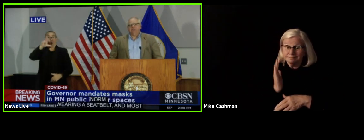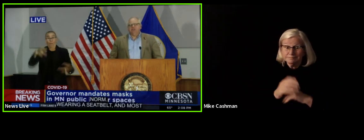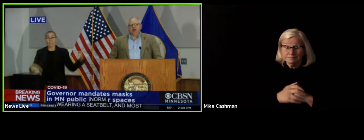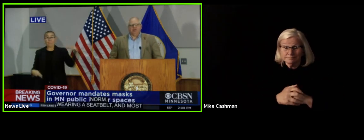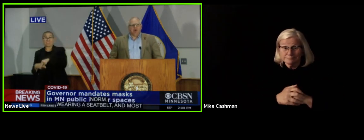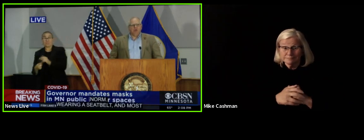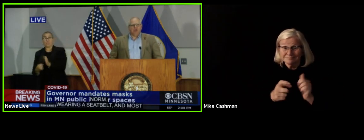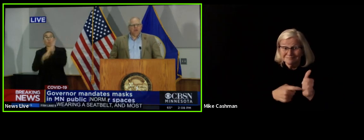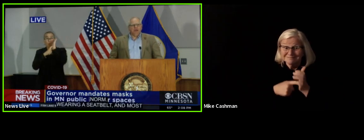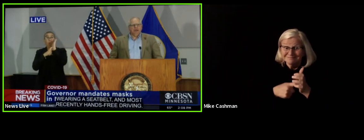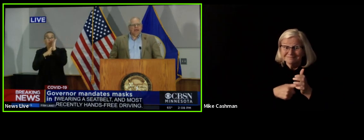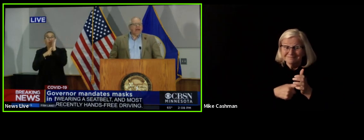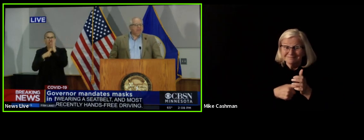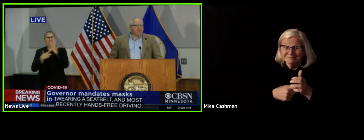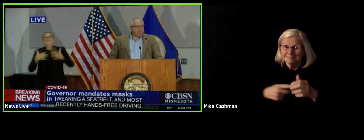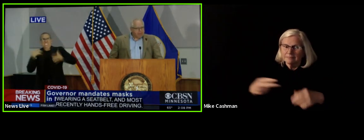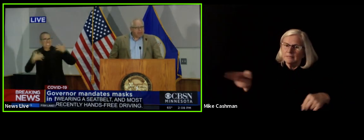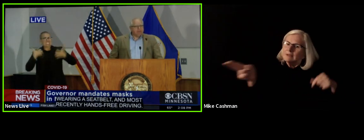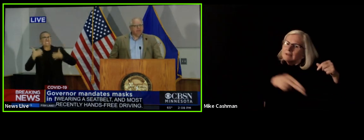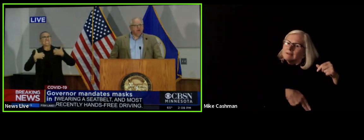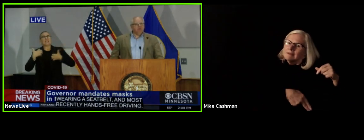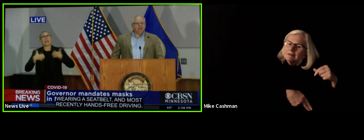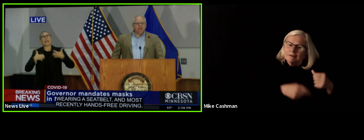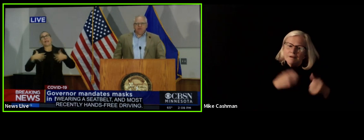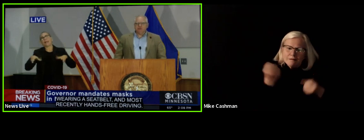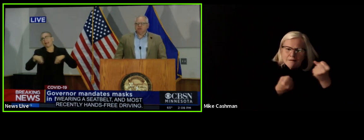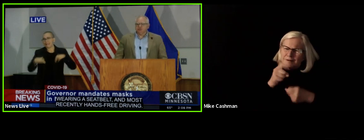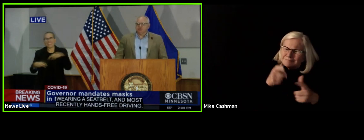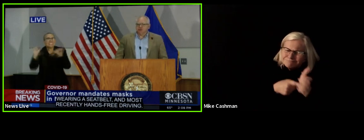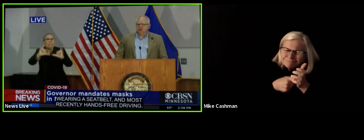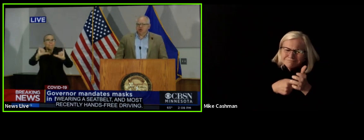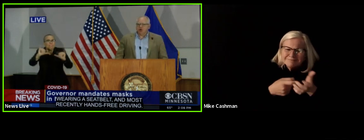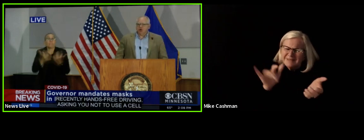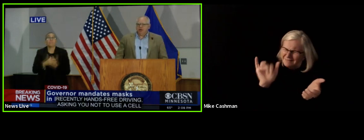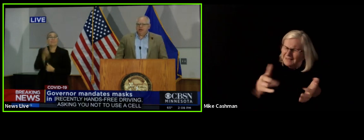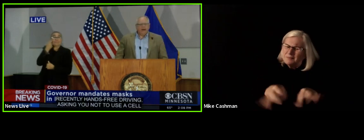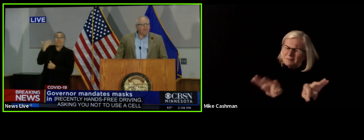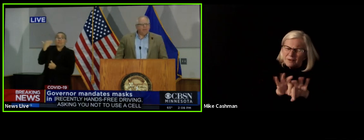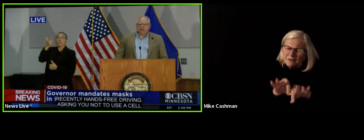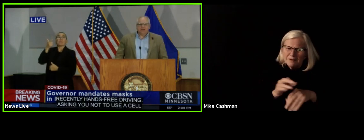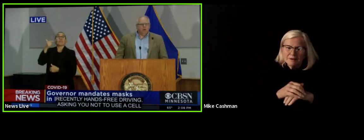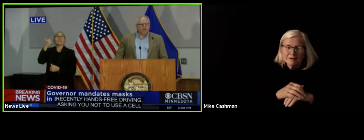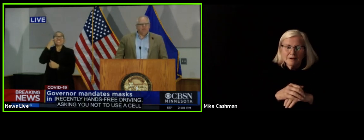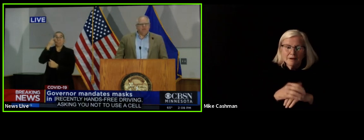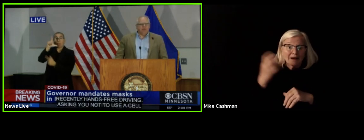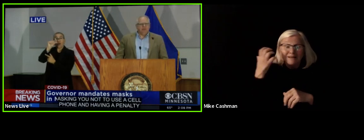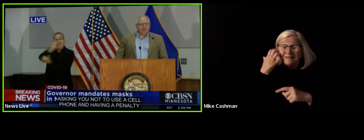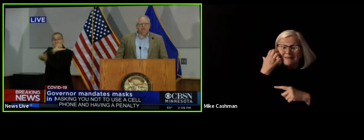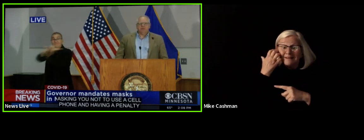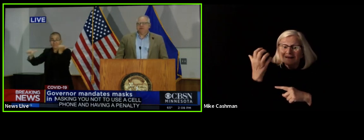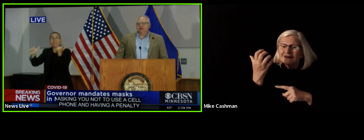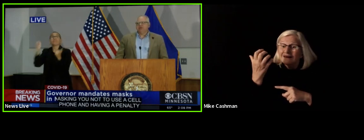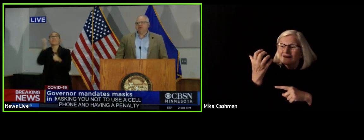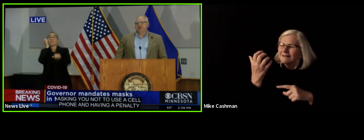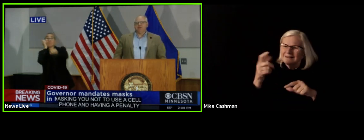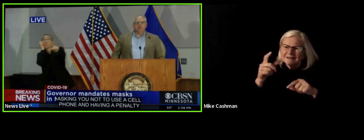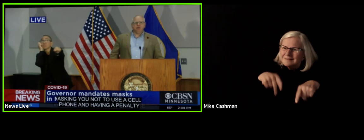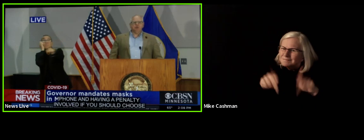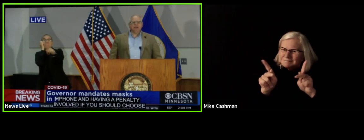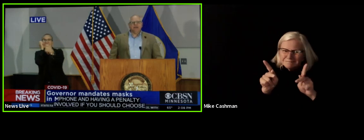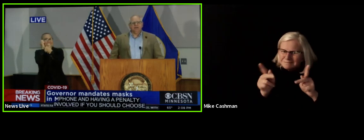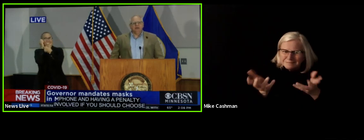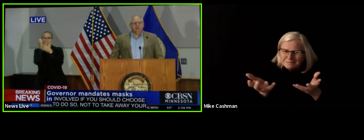use your cell phone and having a penalty involved if you should choose to do so, not to take away your freedom, but to protect your neighbor from